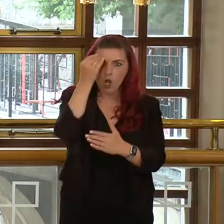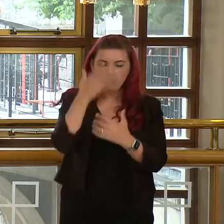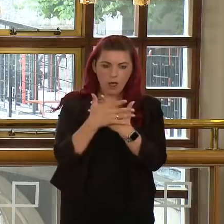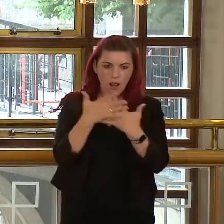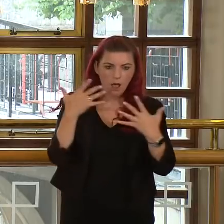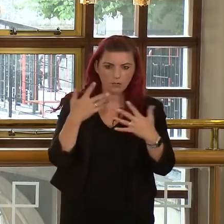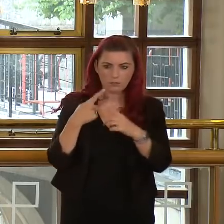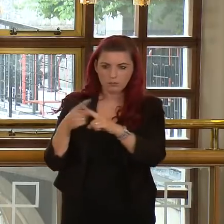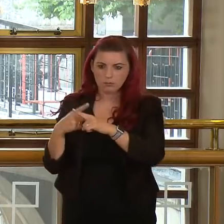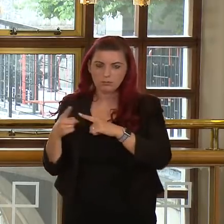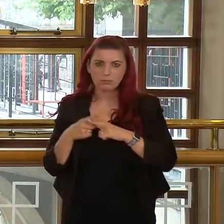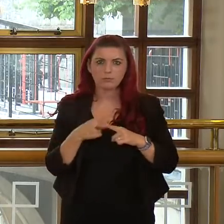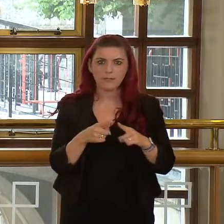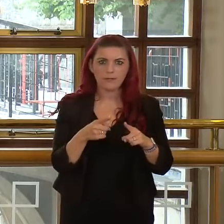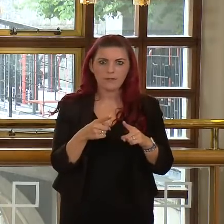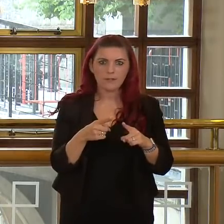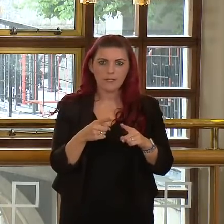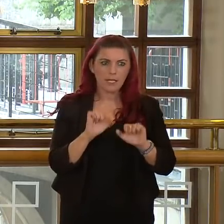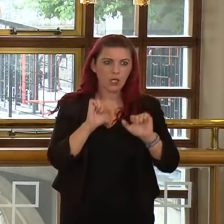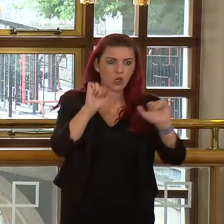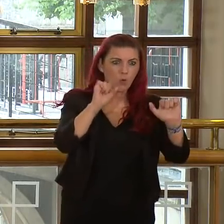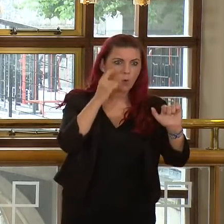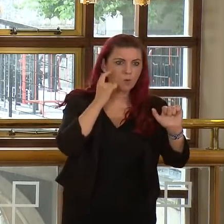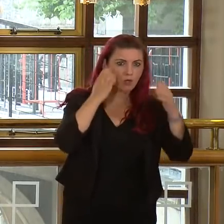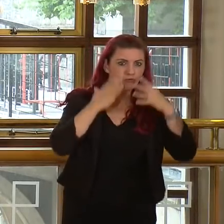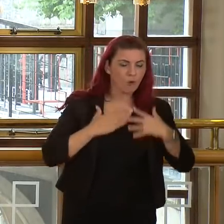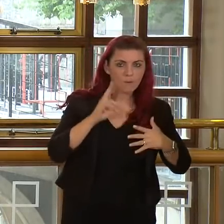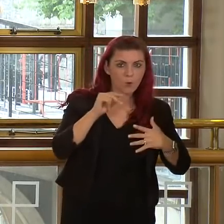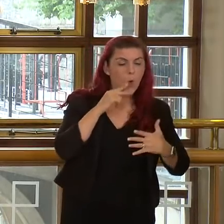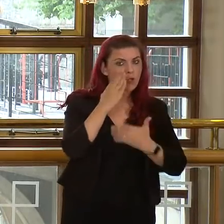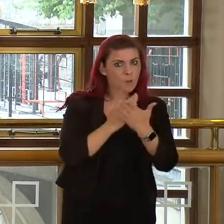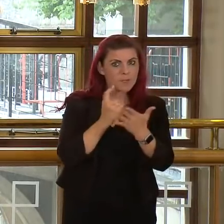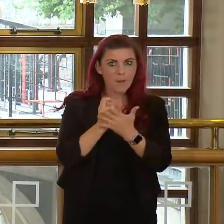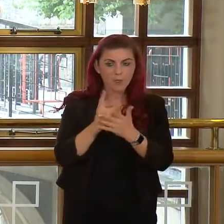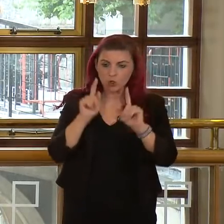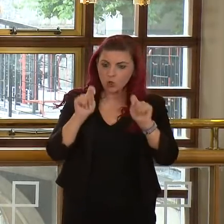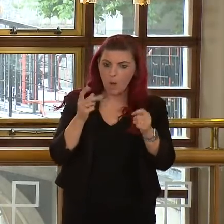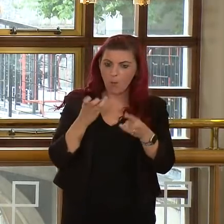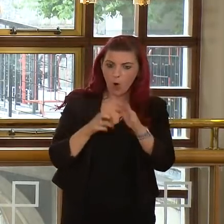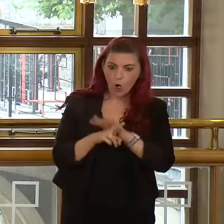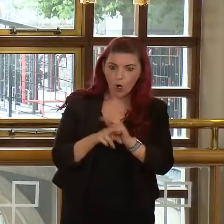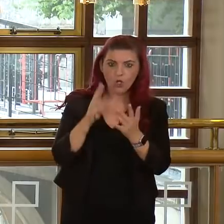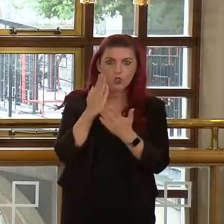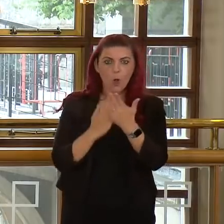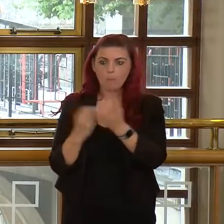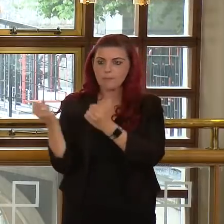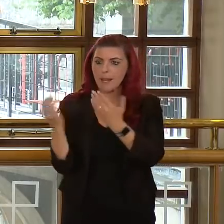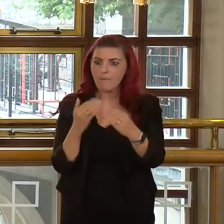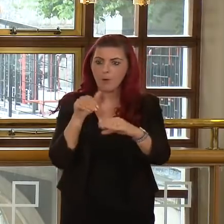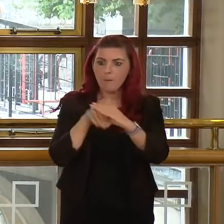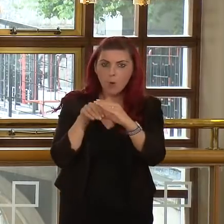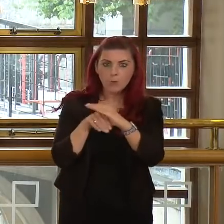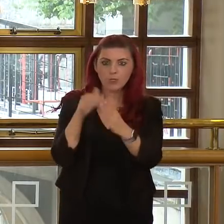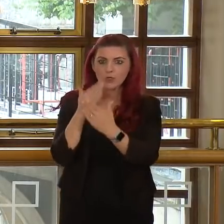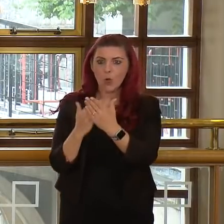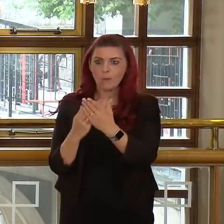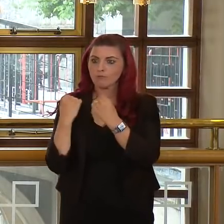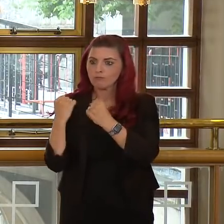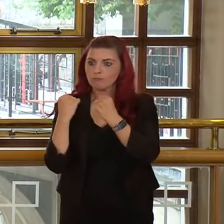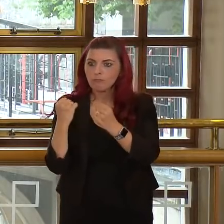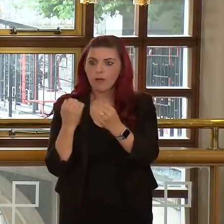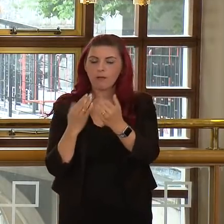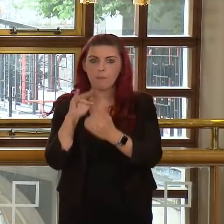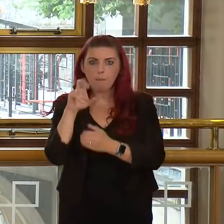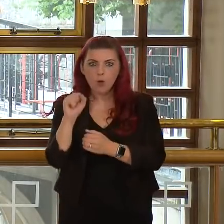wear scrubs, that some wear supermarket uniforms, some deliver our post, some drive our trains and buses. They